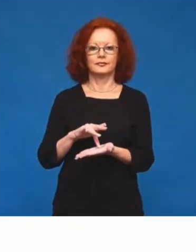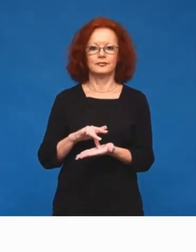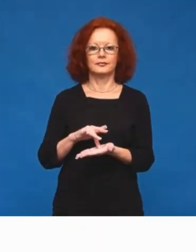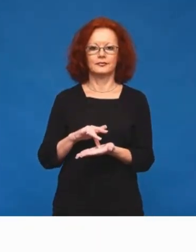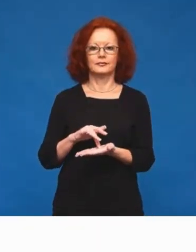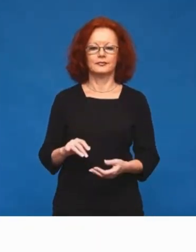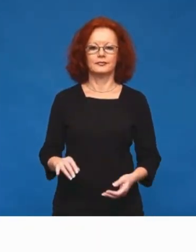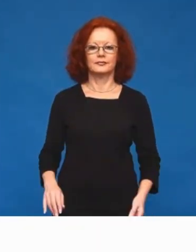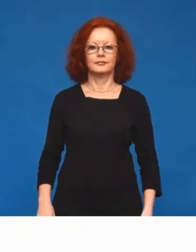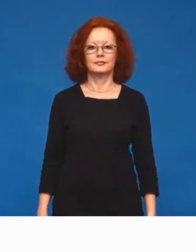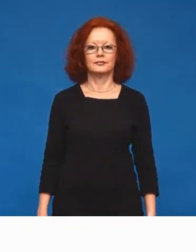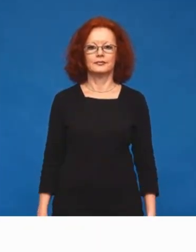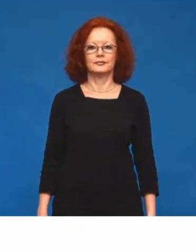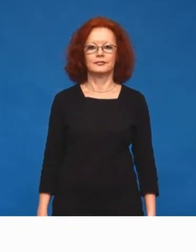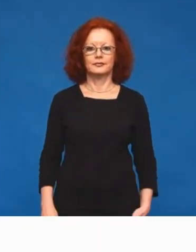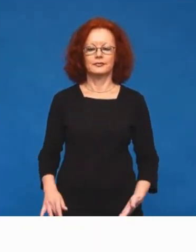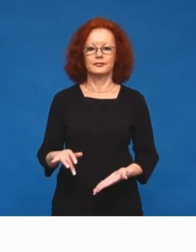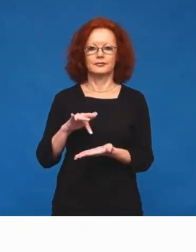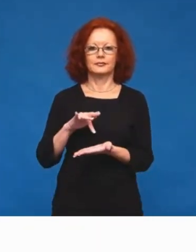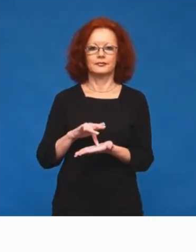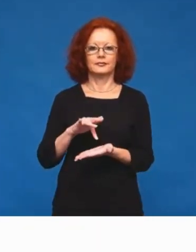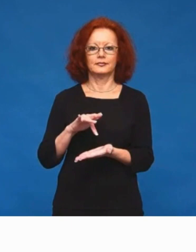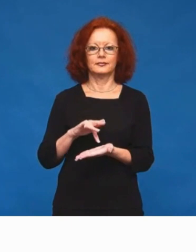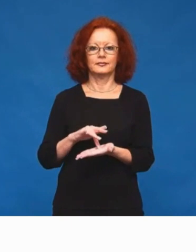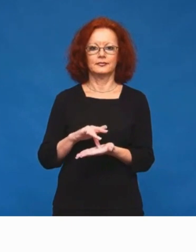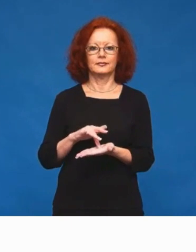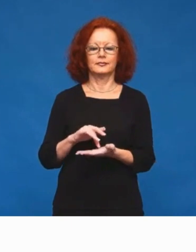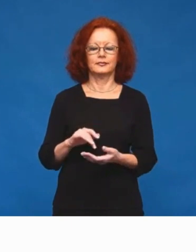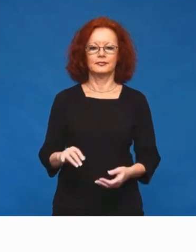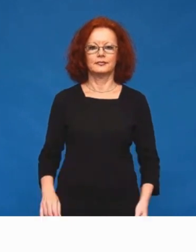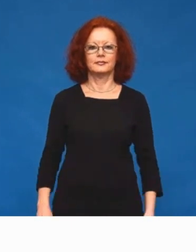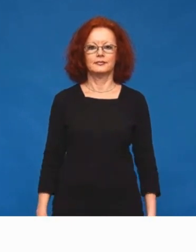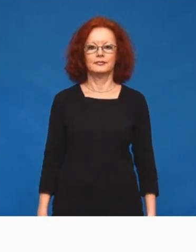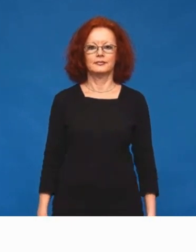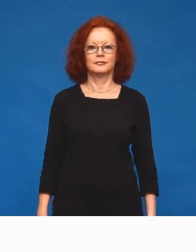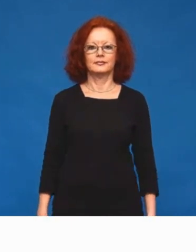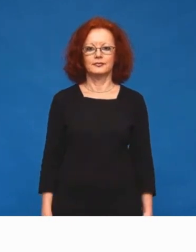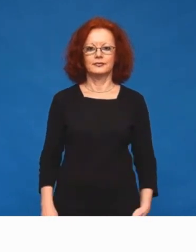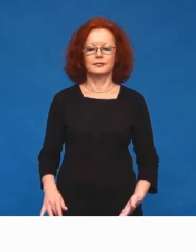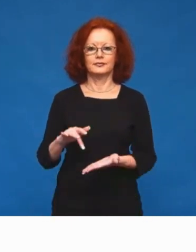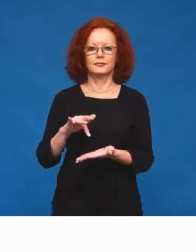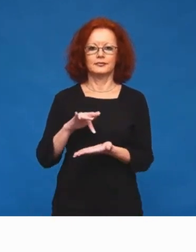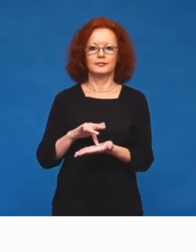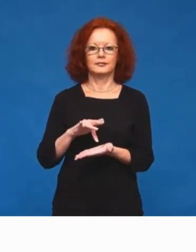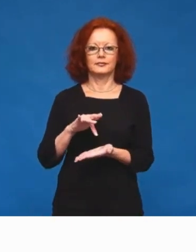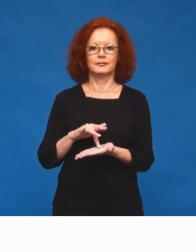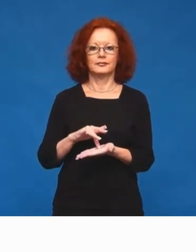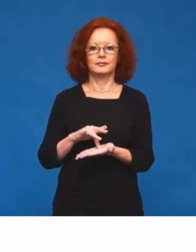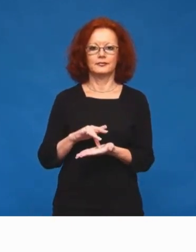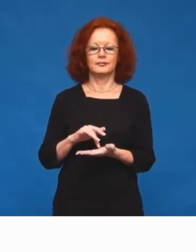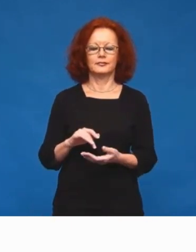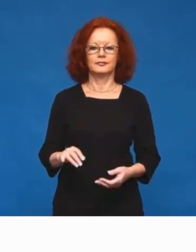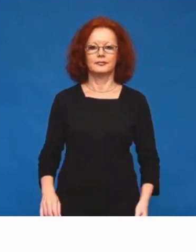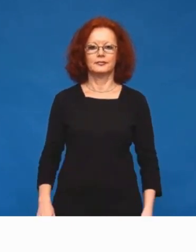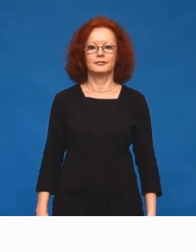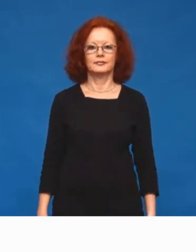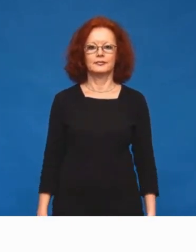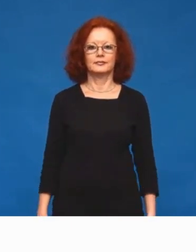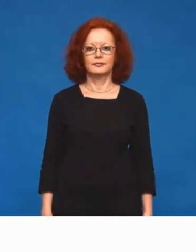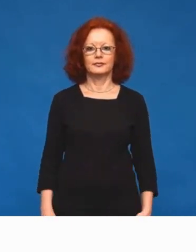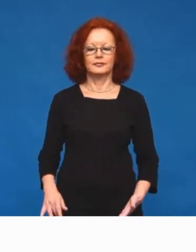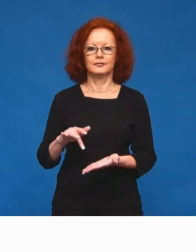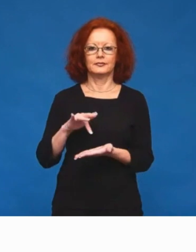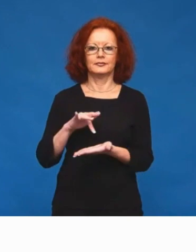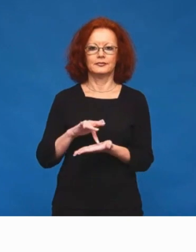Another limitation is when the motion is a challenging case for open pose. For example, when the amnosis calls for the hands to connect,